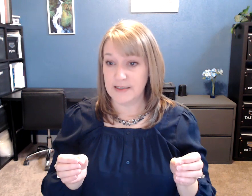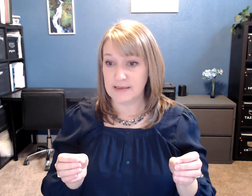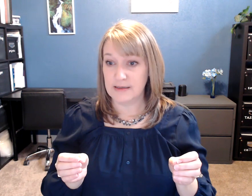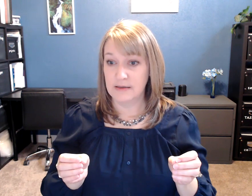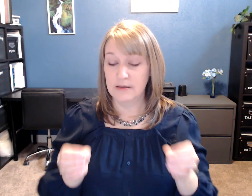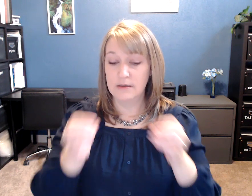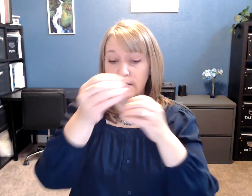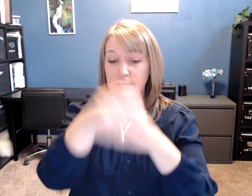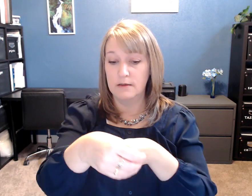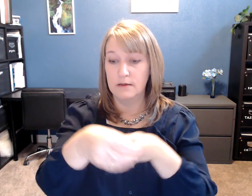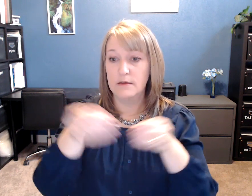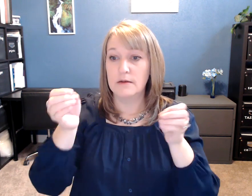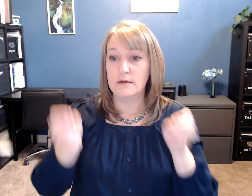Office.